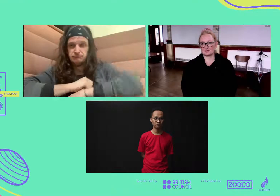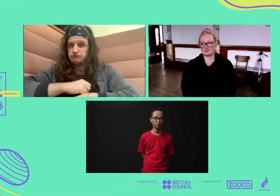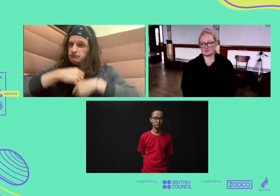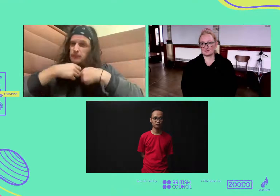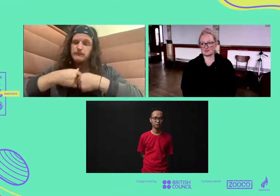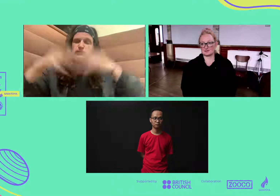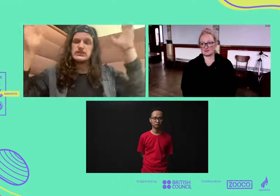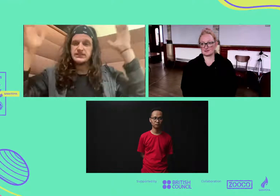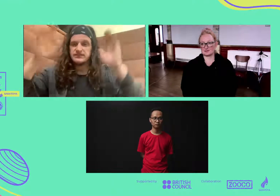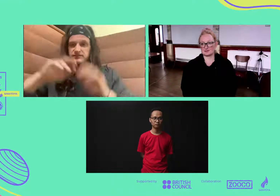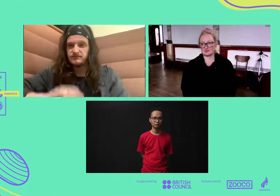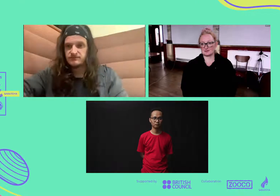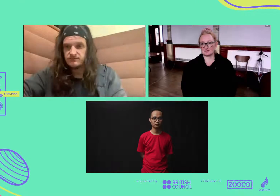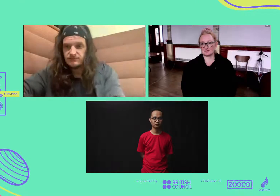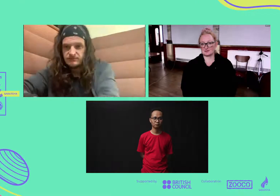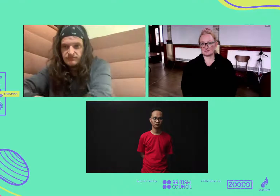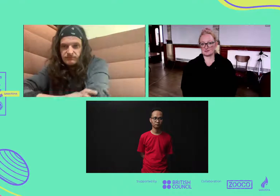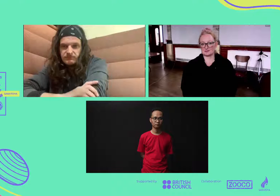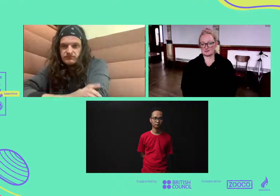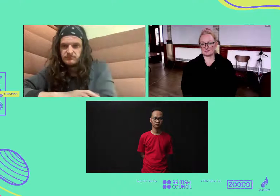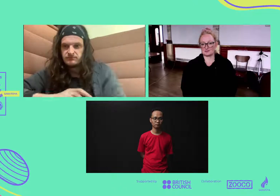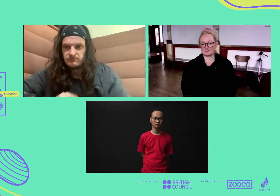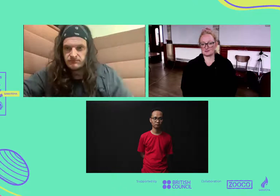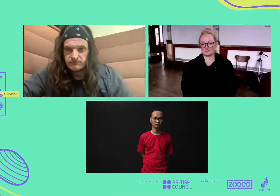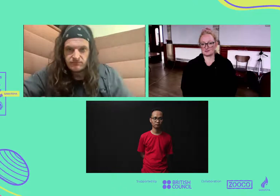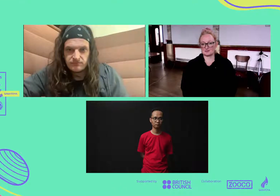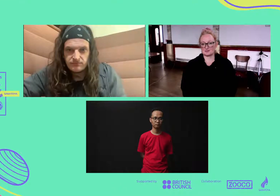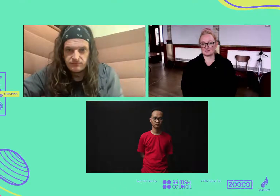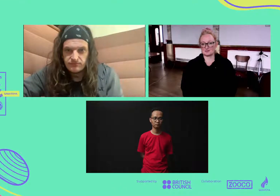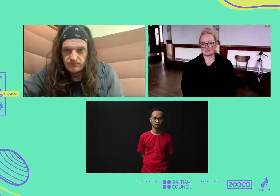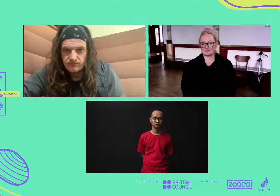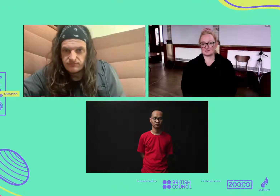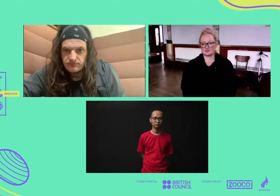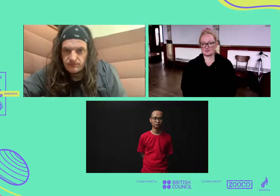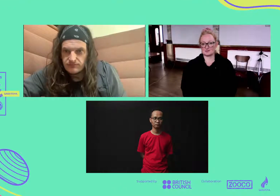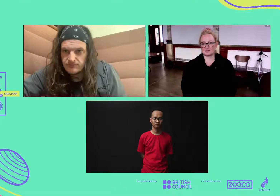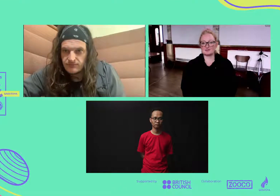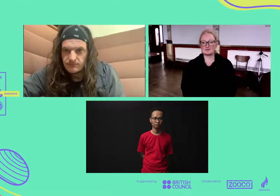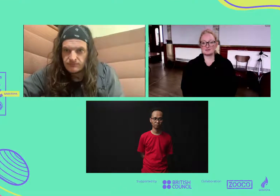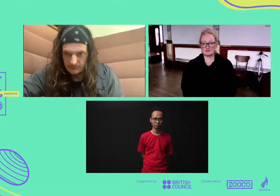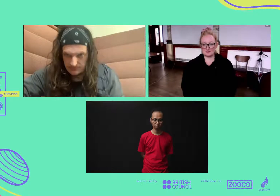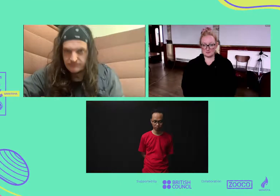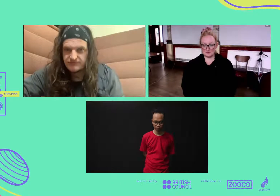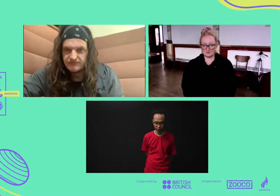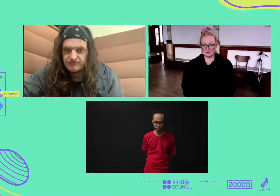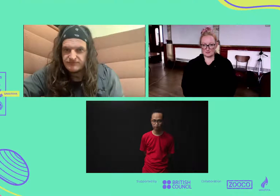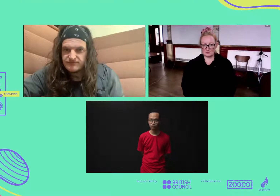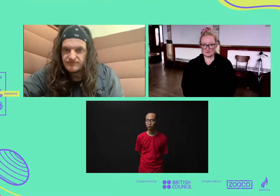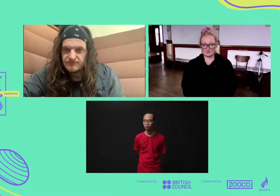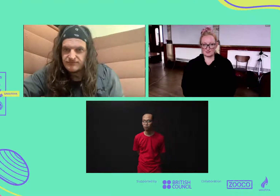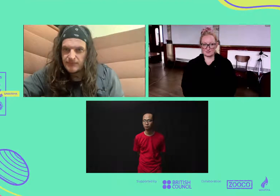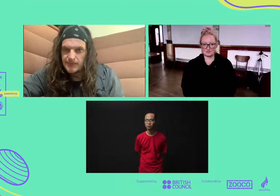no rules. Don't worry about that. You've got total freedom. So just take your time.